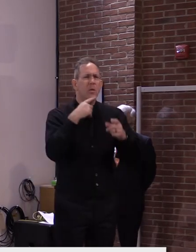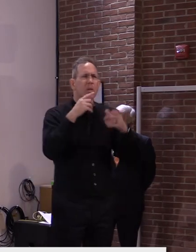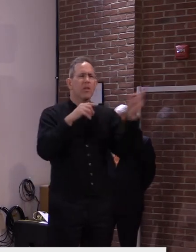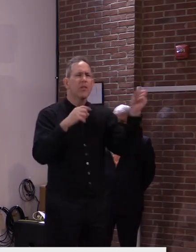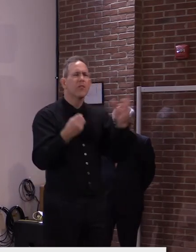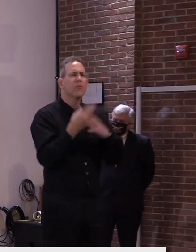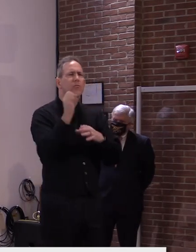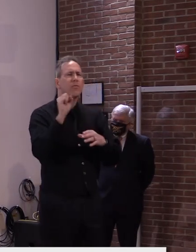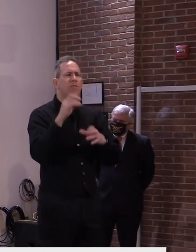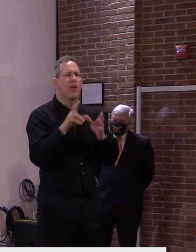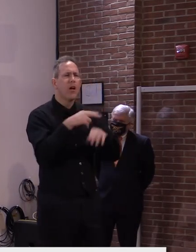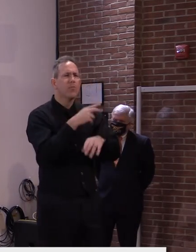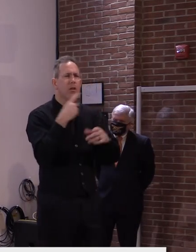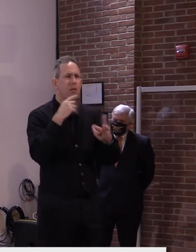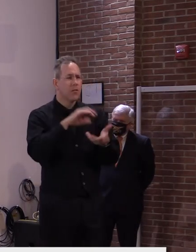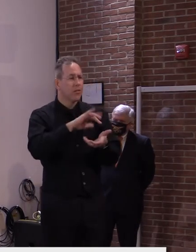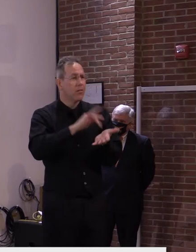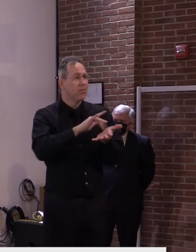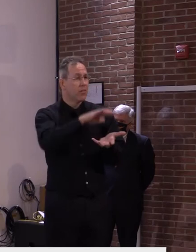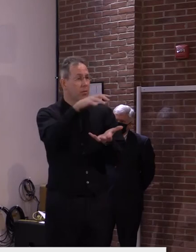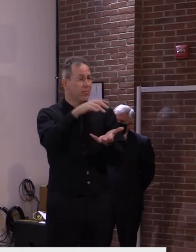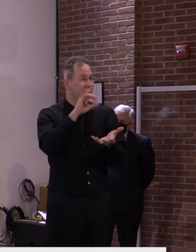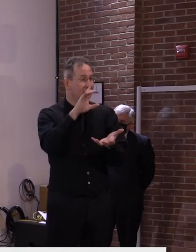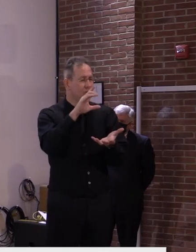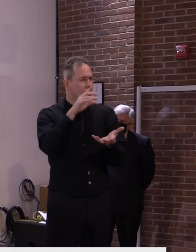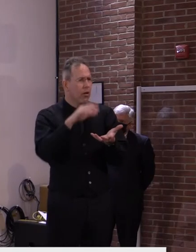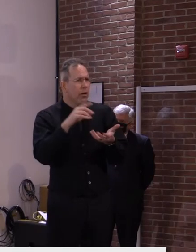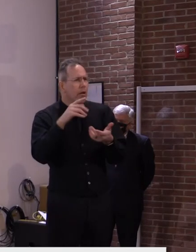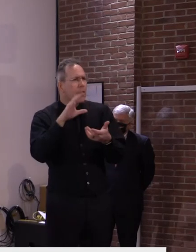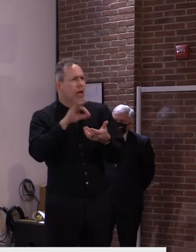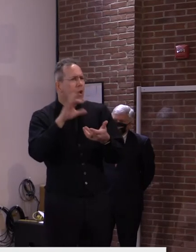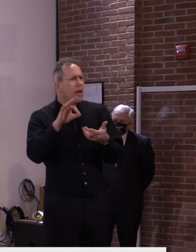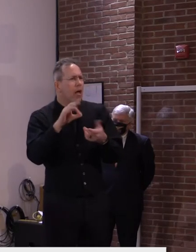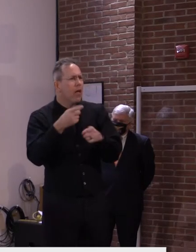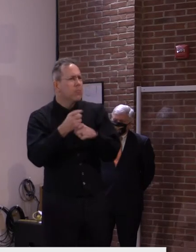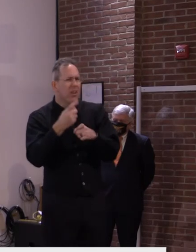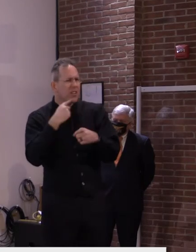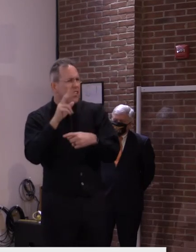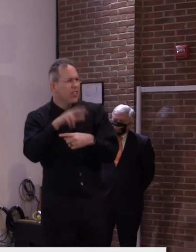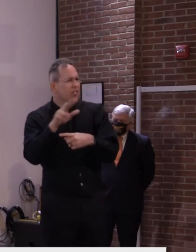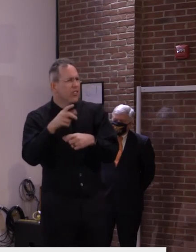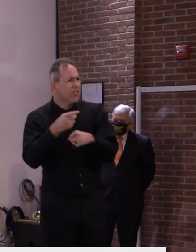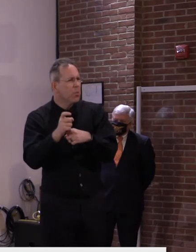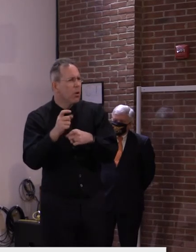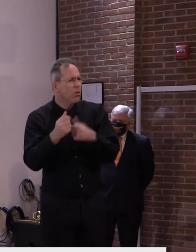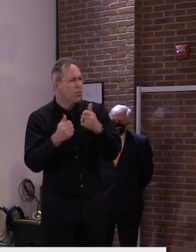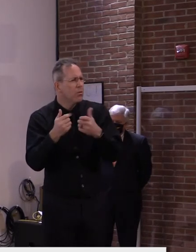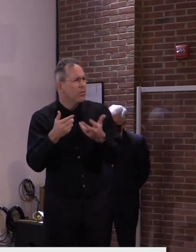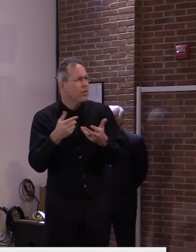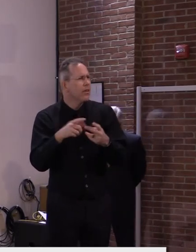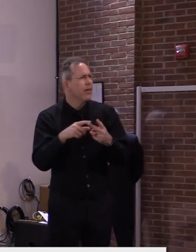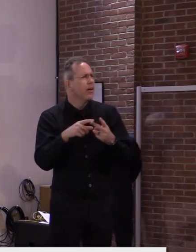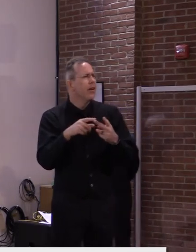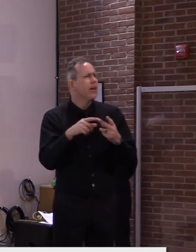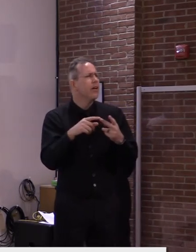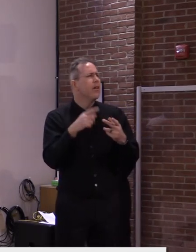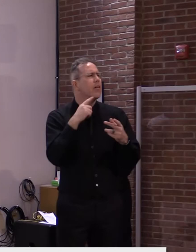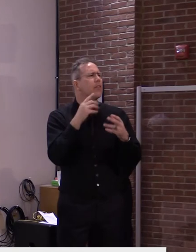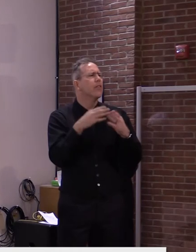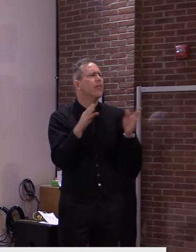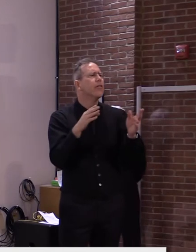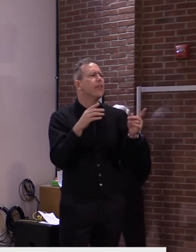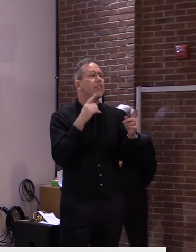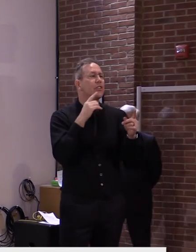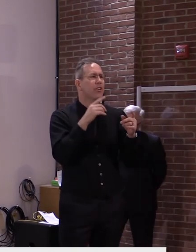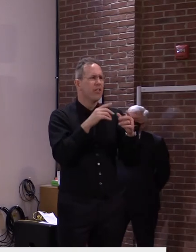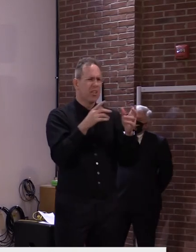I think that's just we have better data and accumulation of data. I'm not aware of like a event that occurred or anything